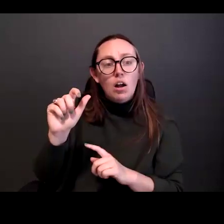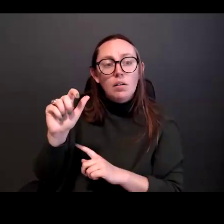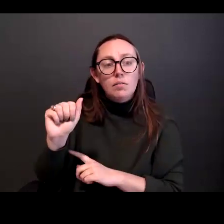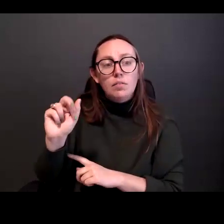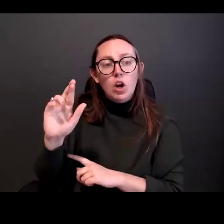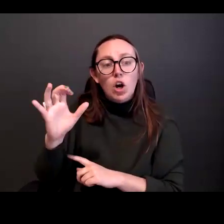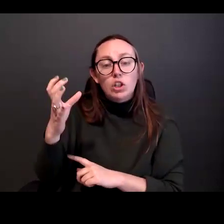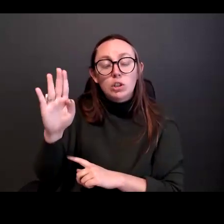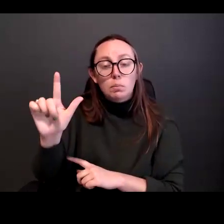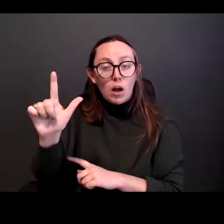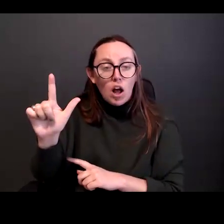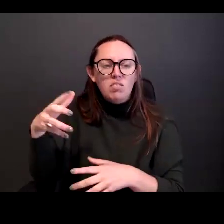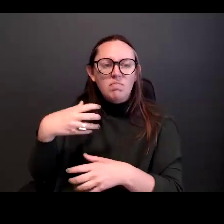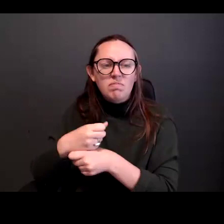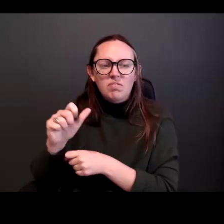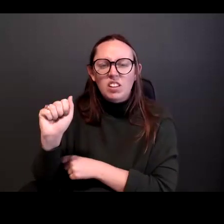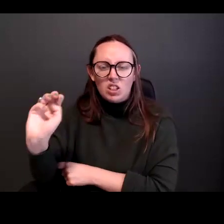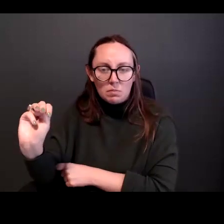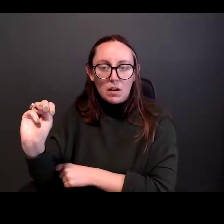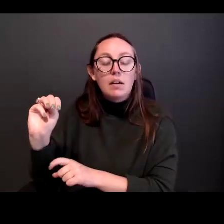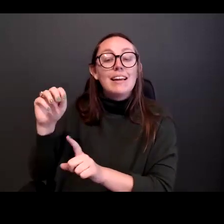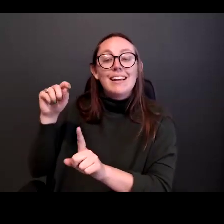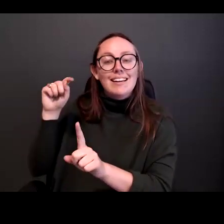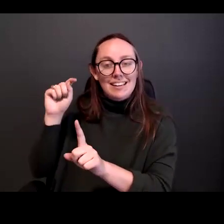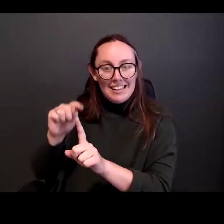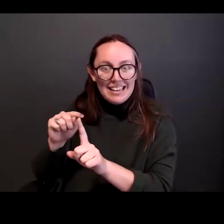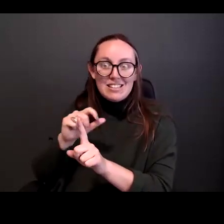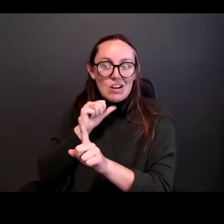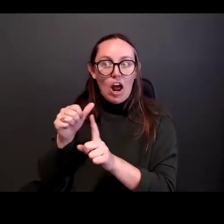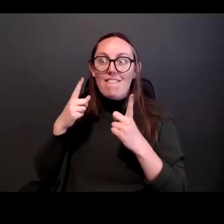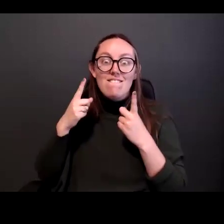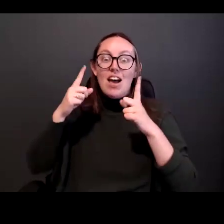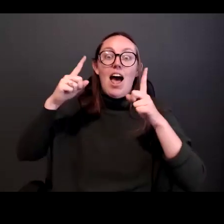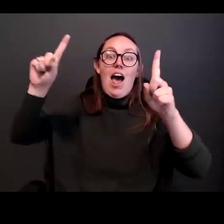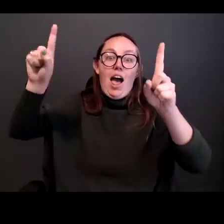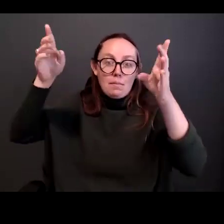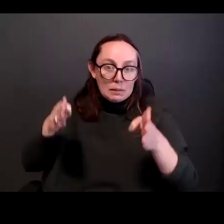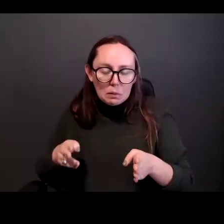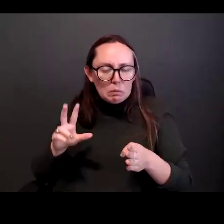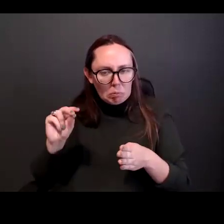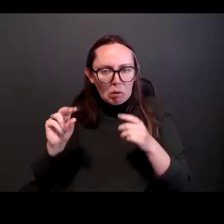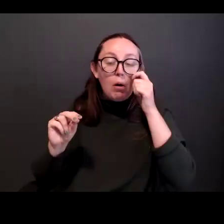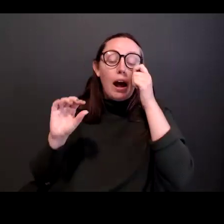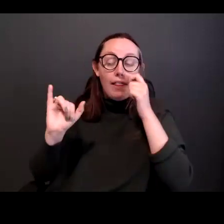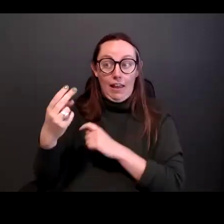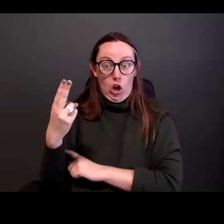believe in it in the same way that a lot of other folks believed in it as a movement. So I wanted to get a sort of a contrary perspective,